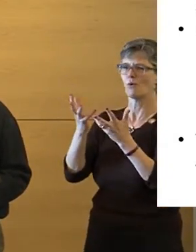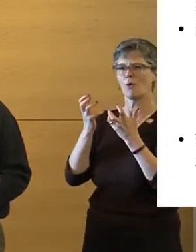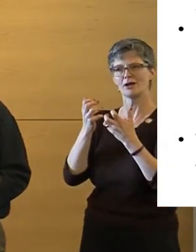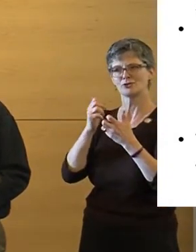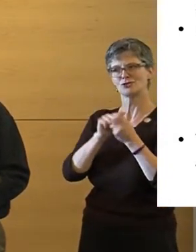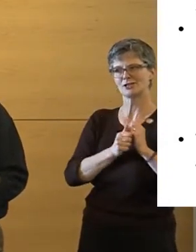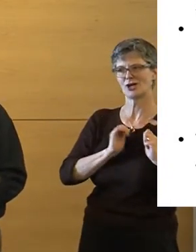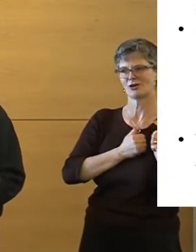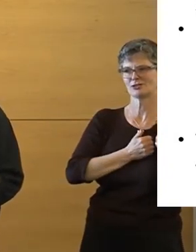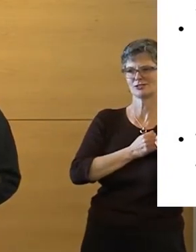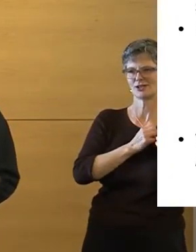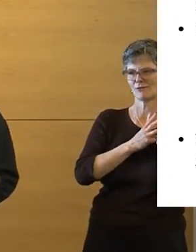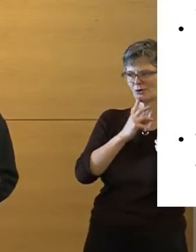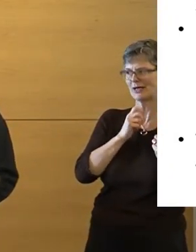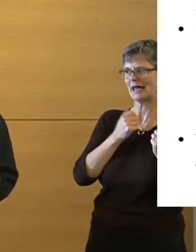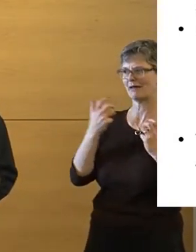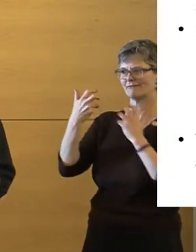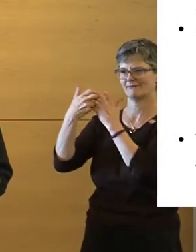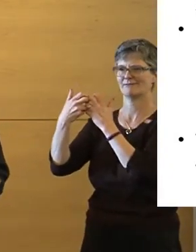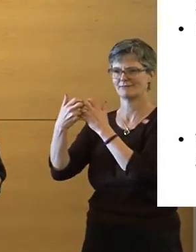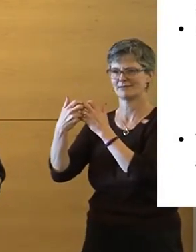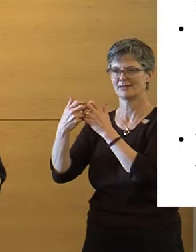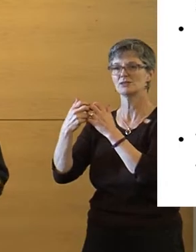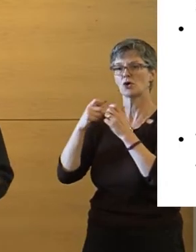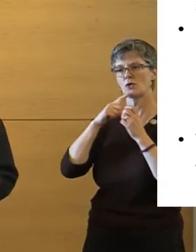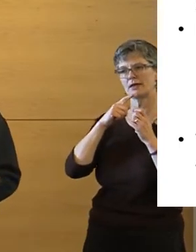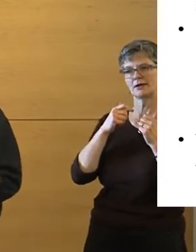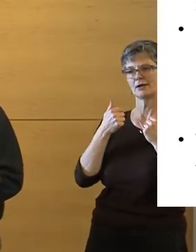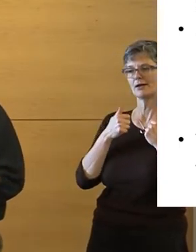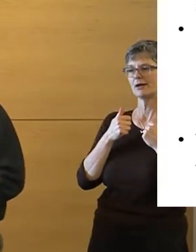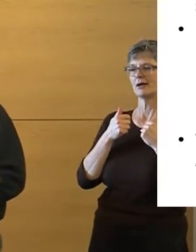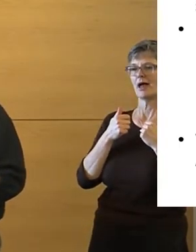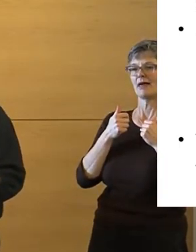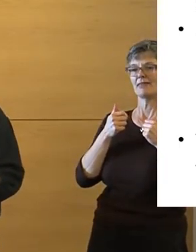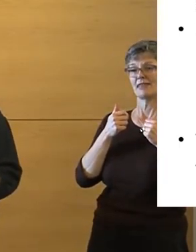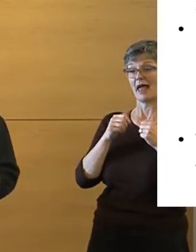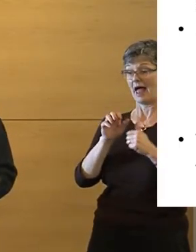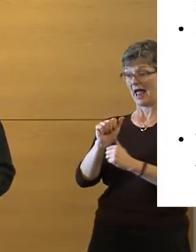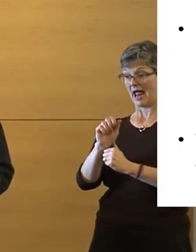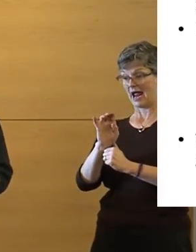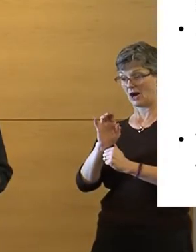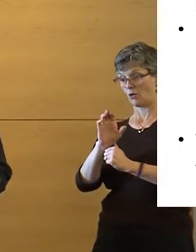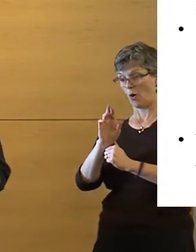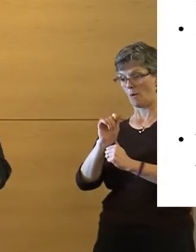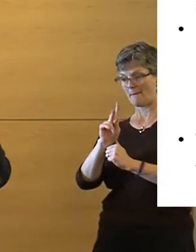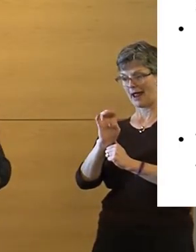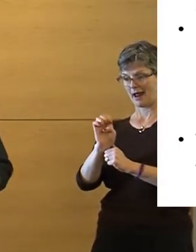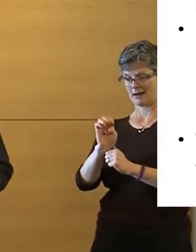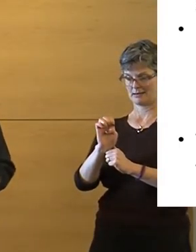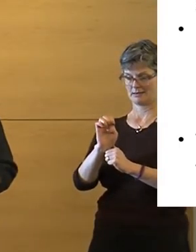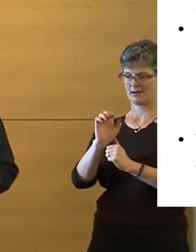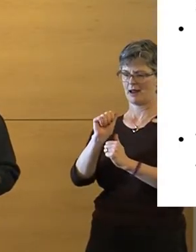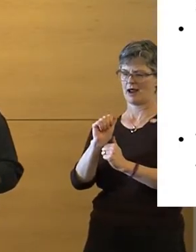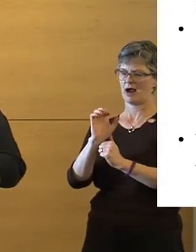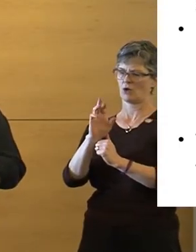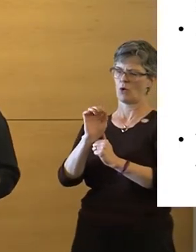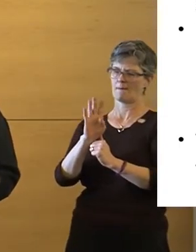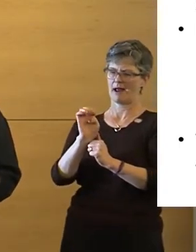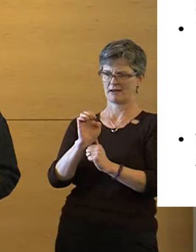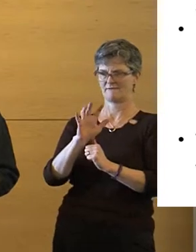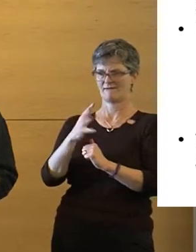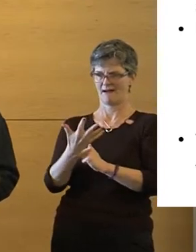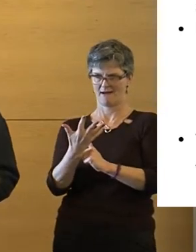and the federal government was faced with, oh, wow, we're not going to be able to use PDF anymore because it's not accessible. So Adobe